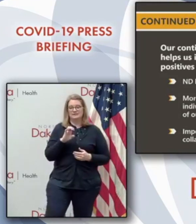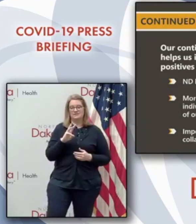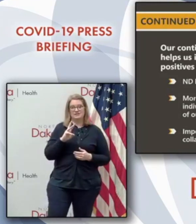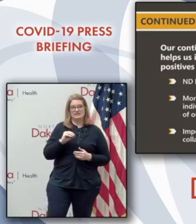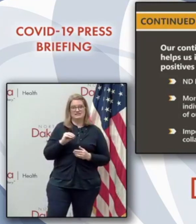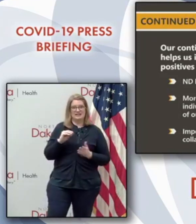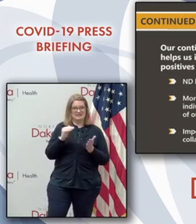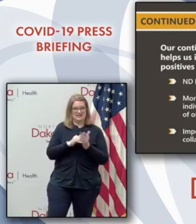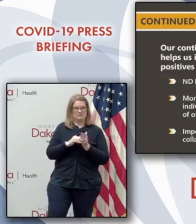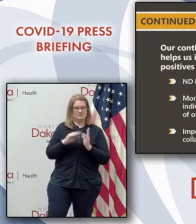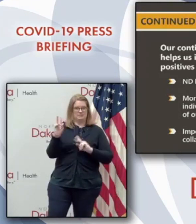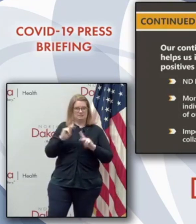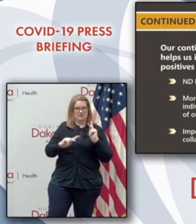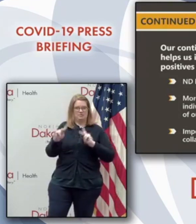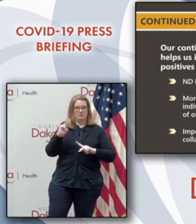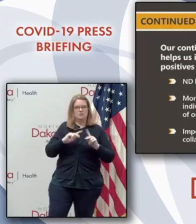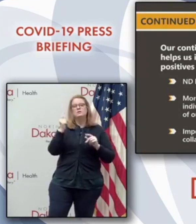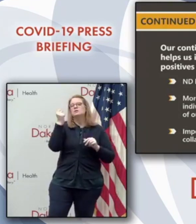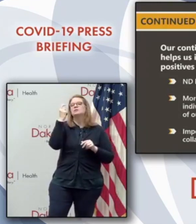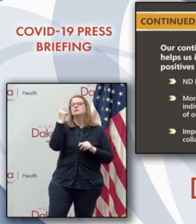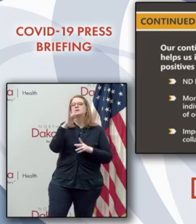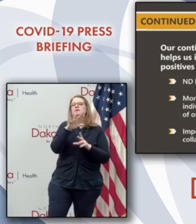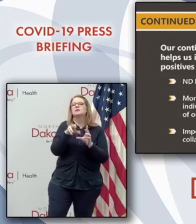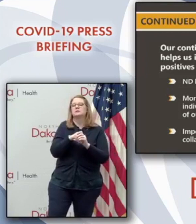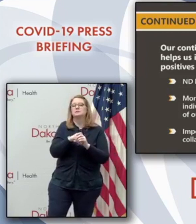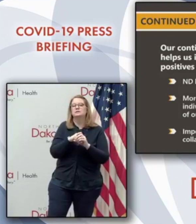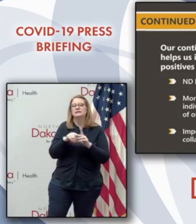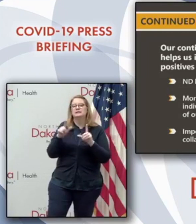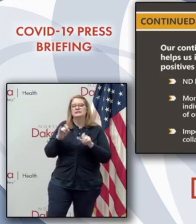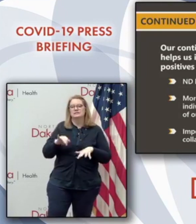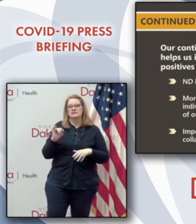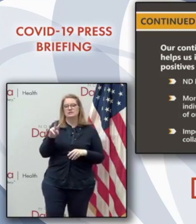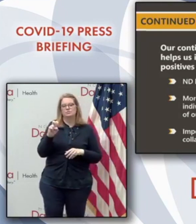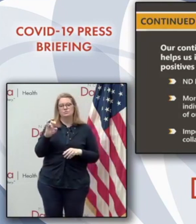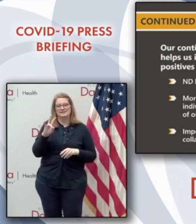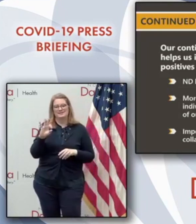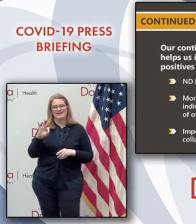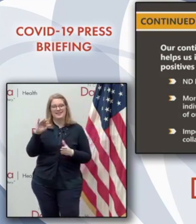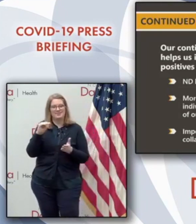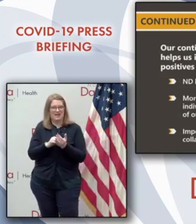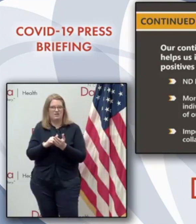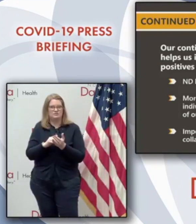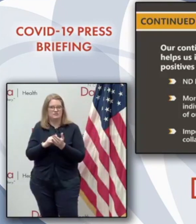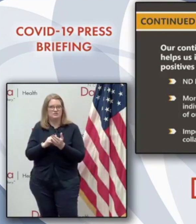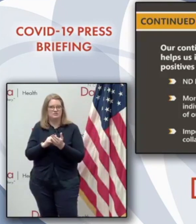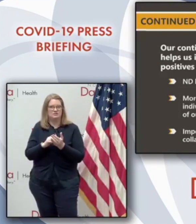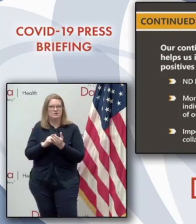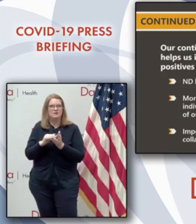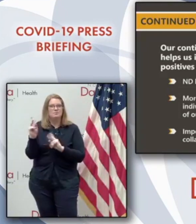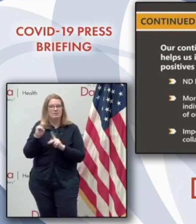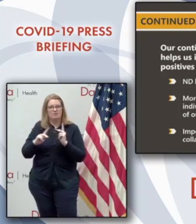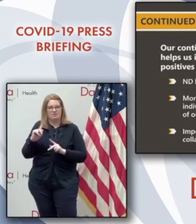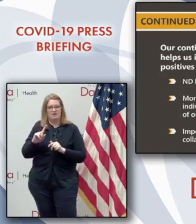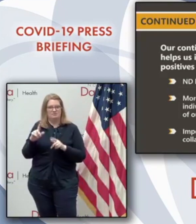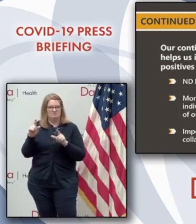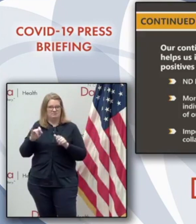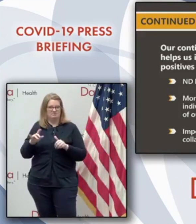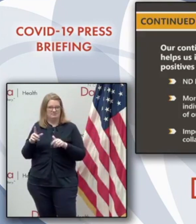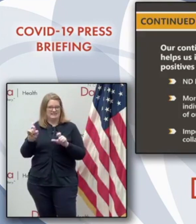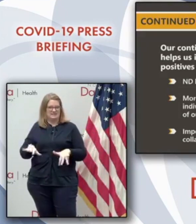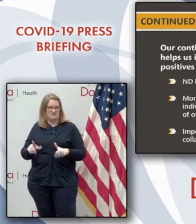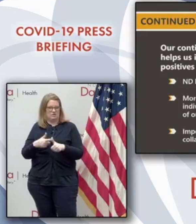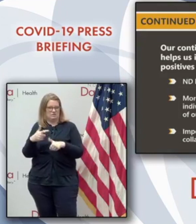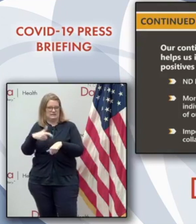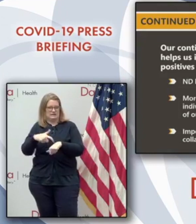760,000 citizens, and that includes testing 279,000 plus unique North Dakotans,